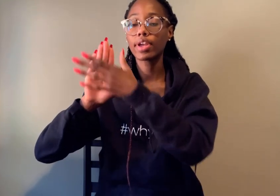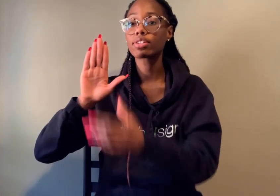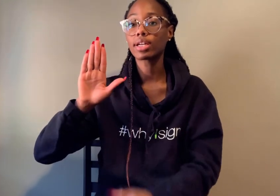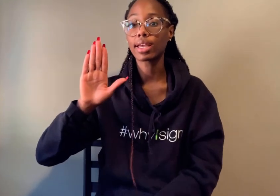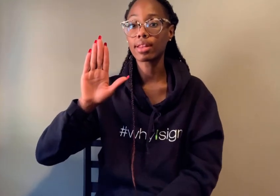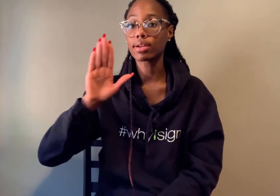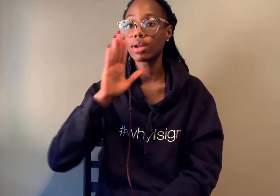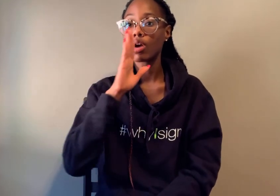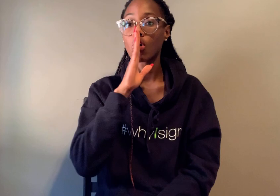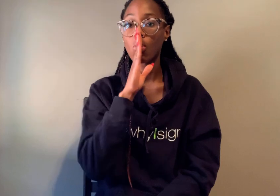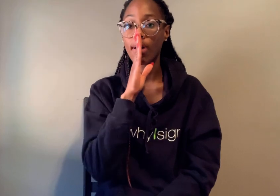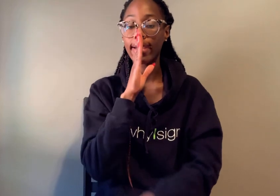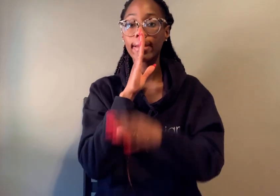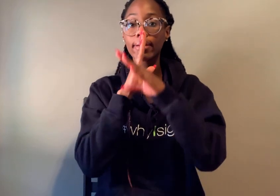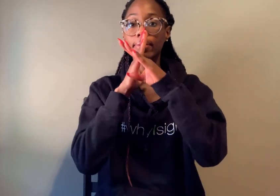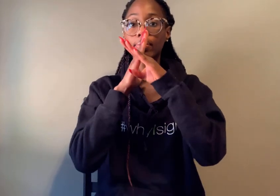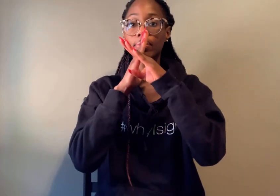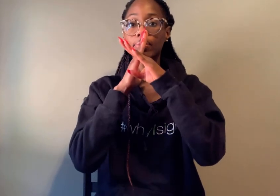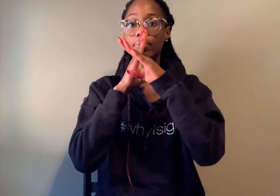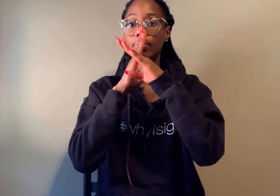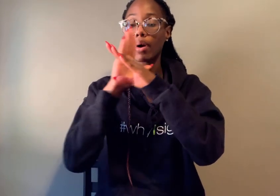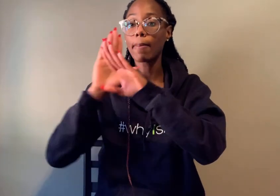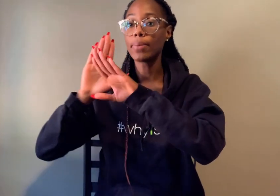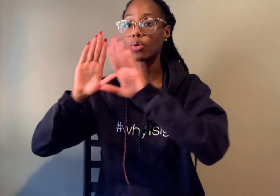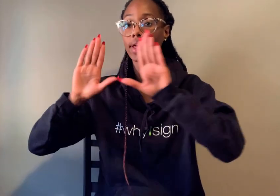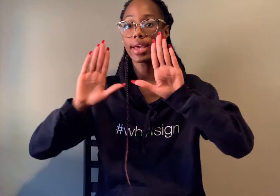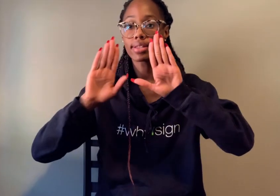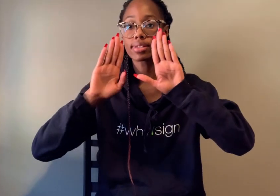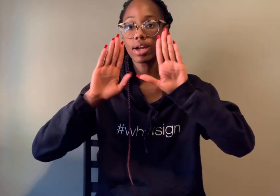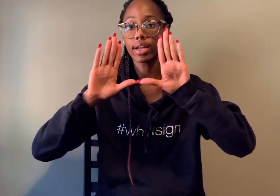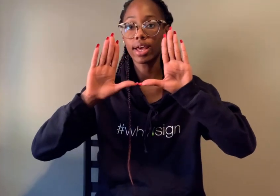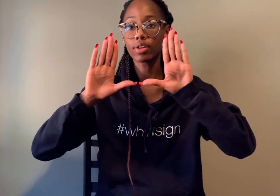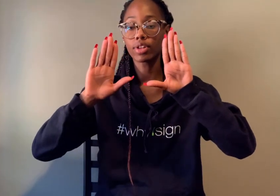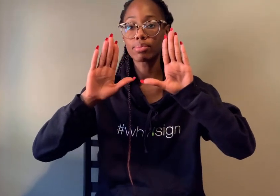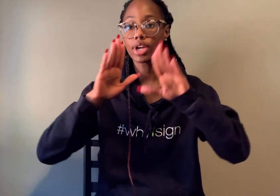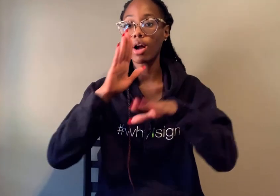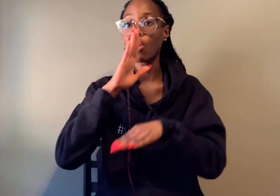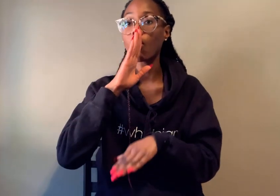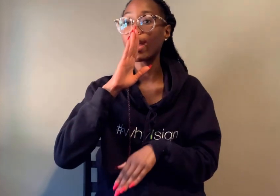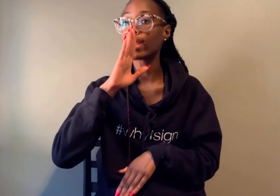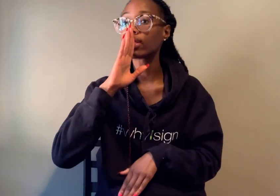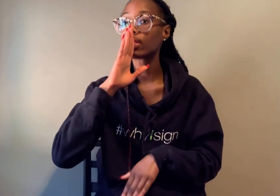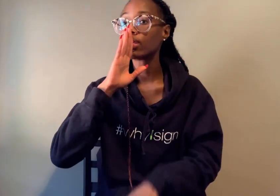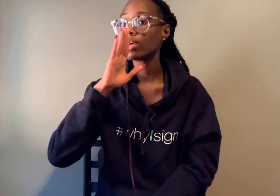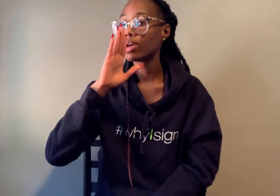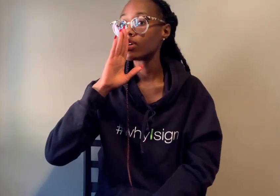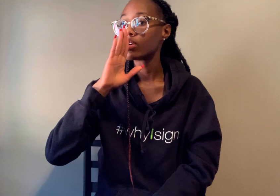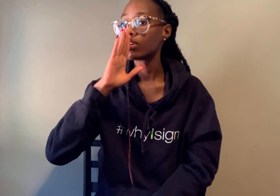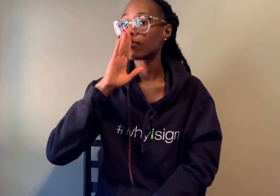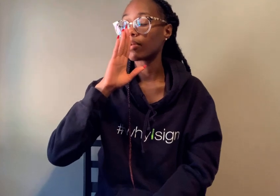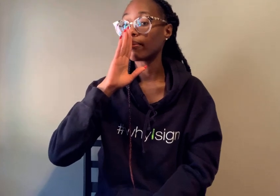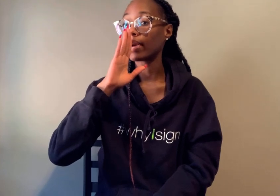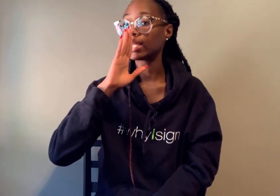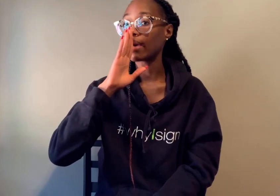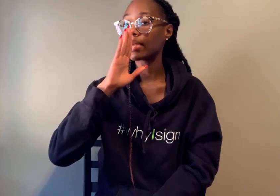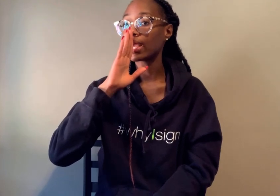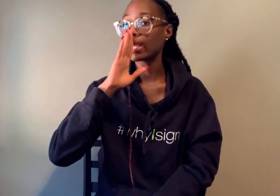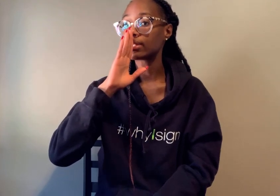fingers are together. Quiet, both hands are together, thumbs are out. Quiet, from my dominant hand is at my